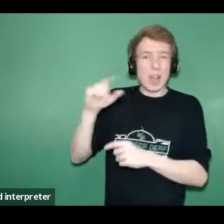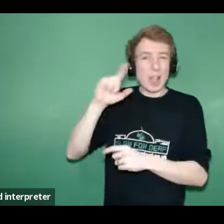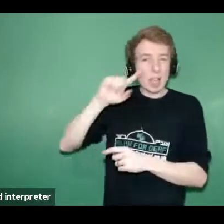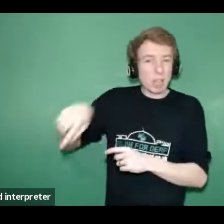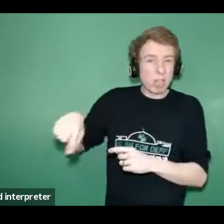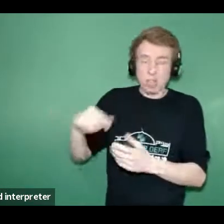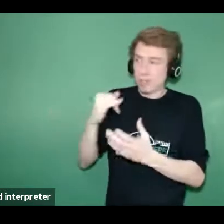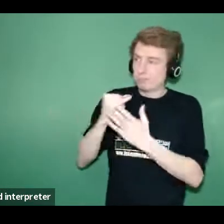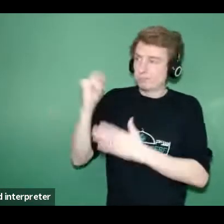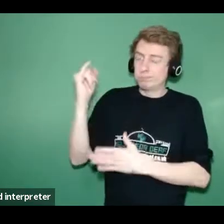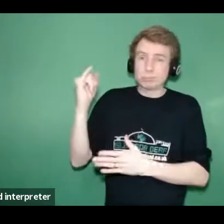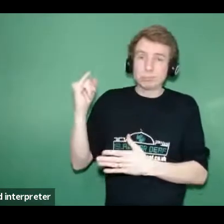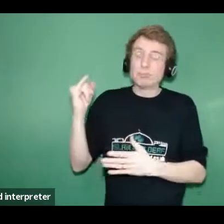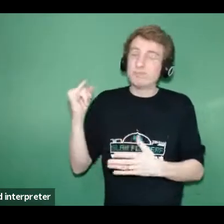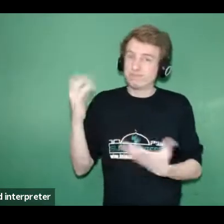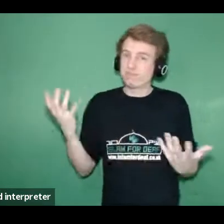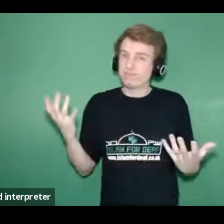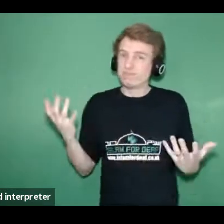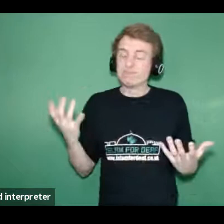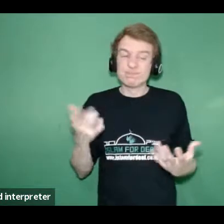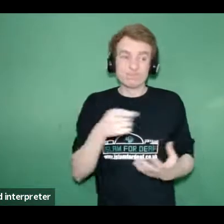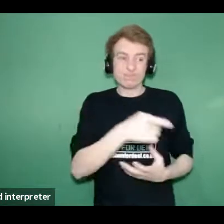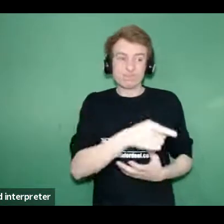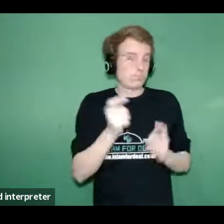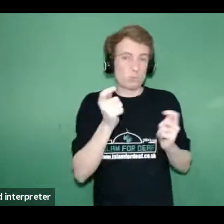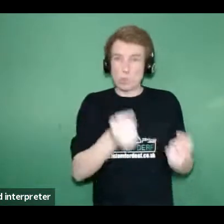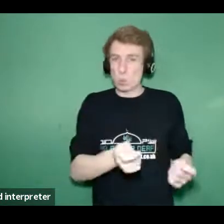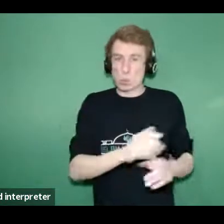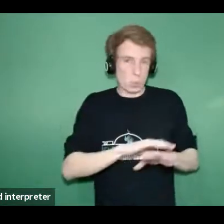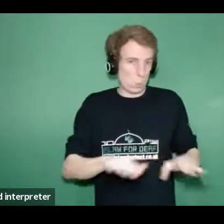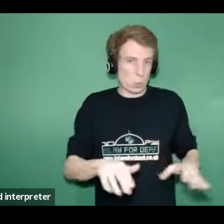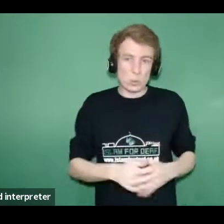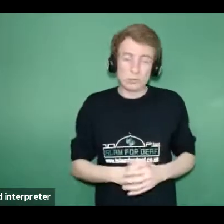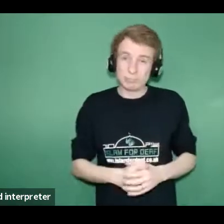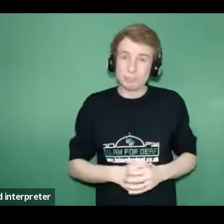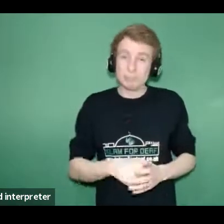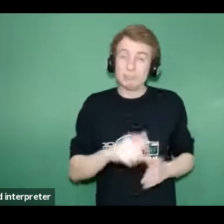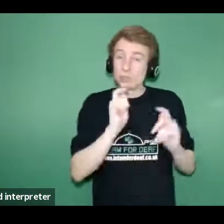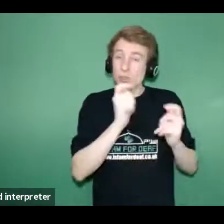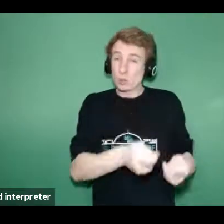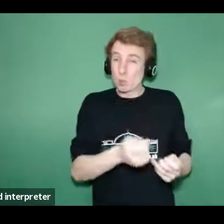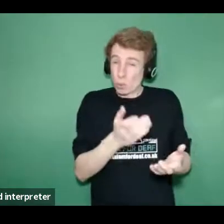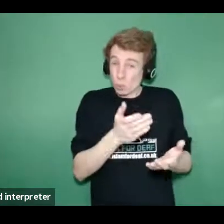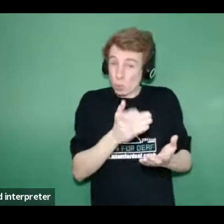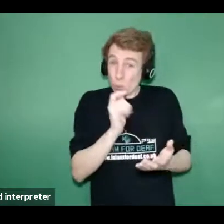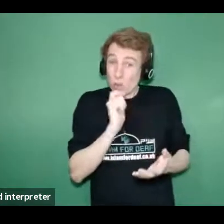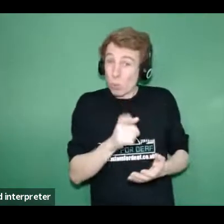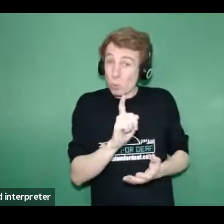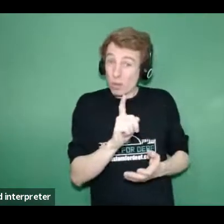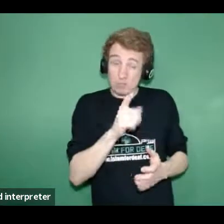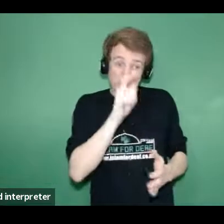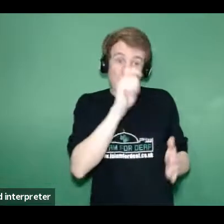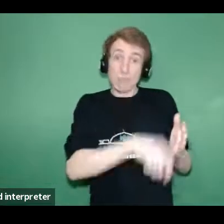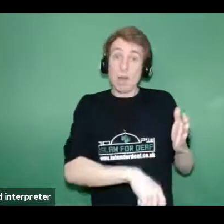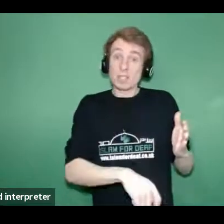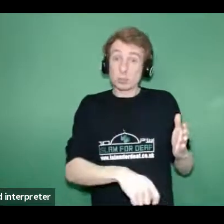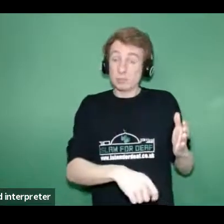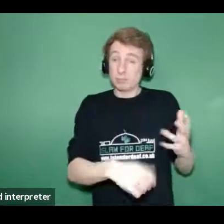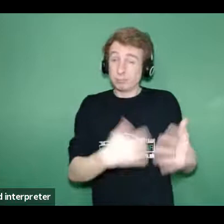will reward those who turn away from our revelations with a dreadful punishment for turning away.